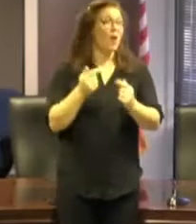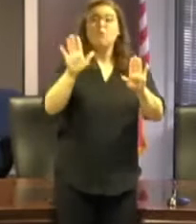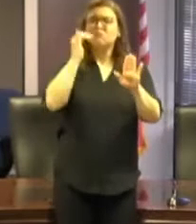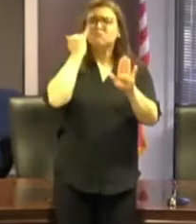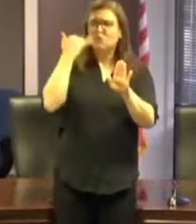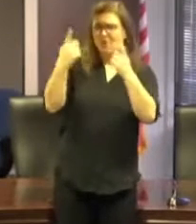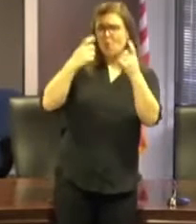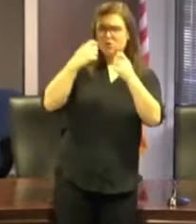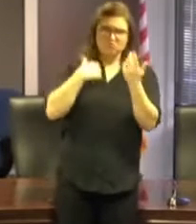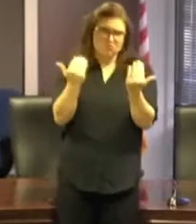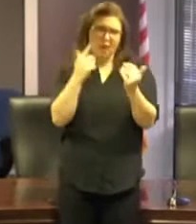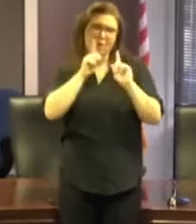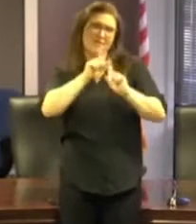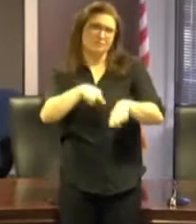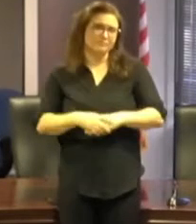questions.